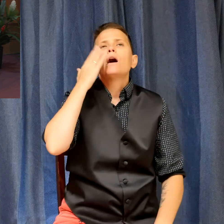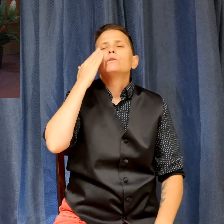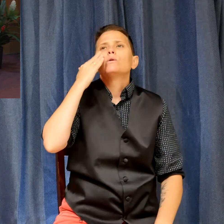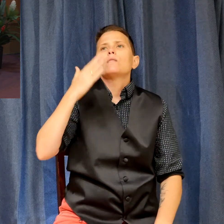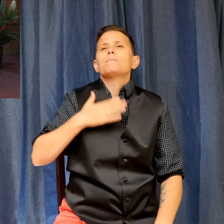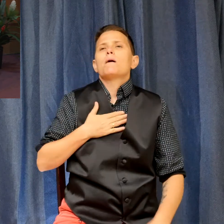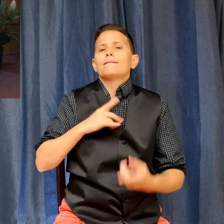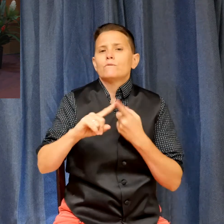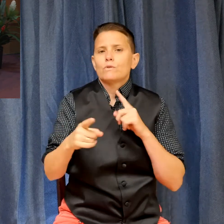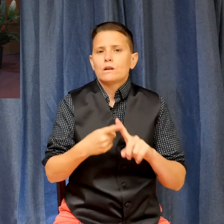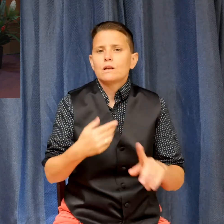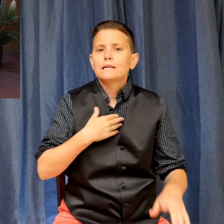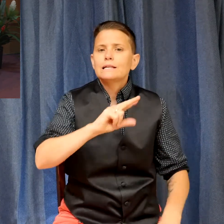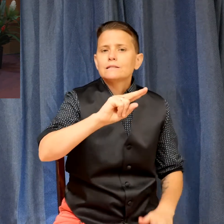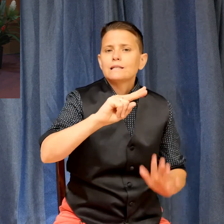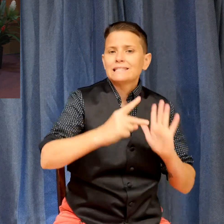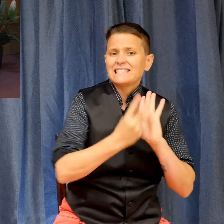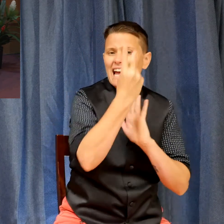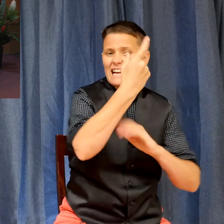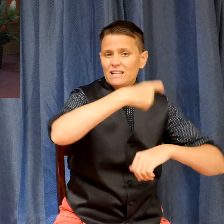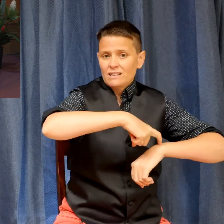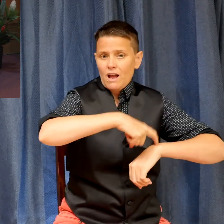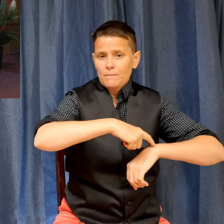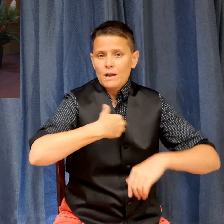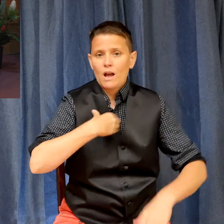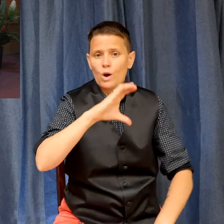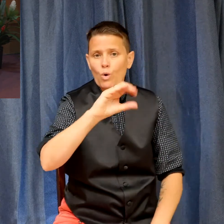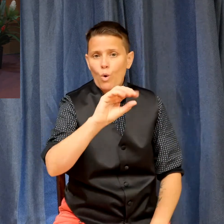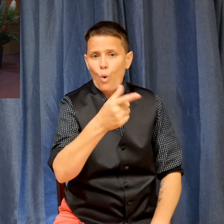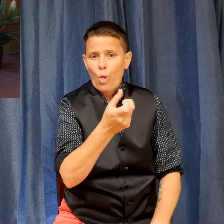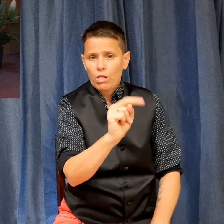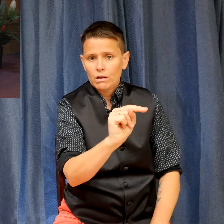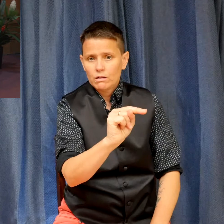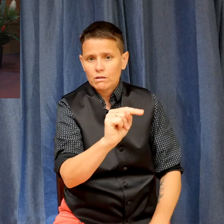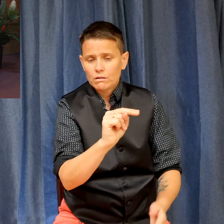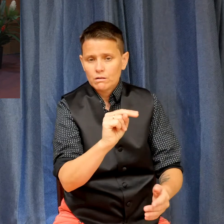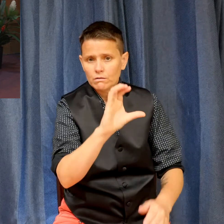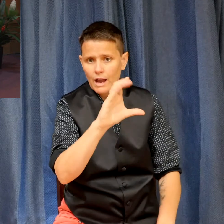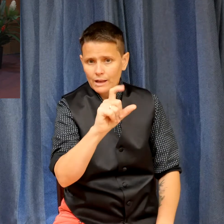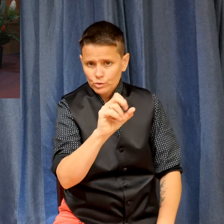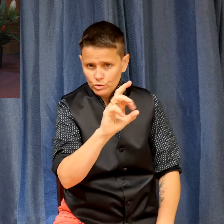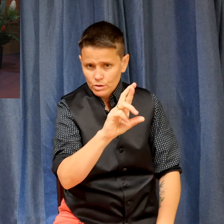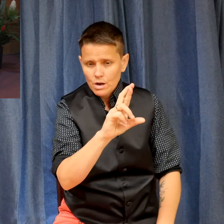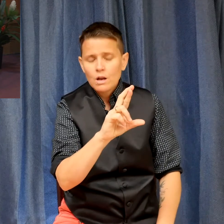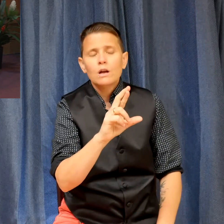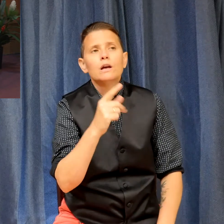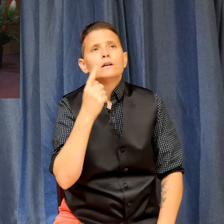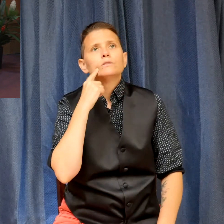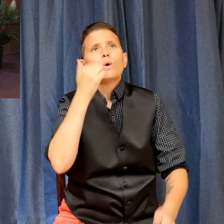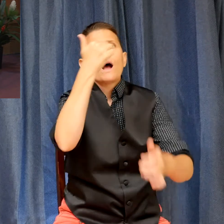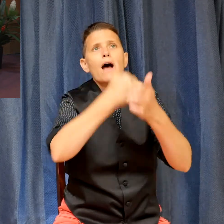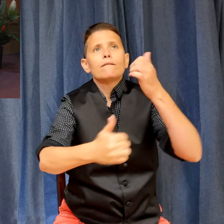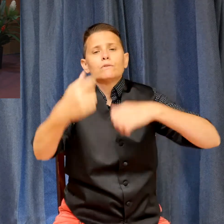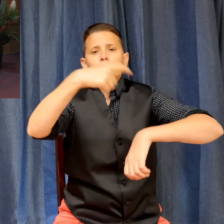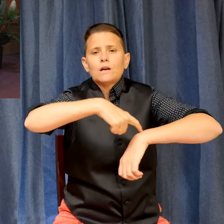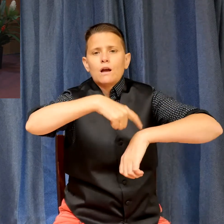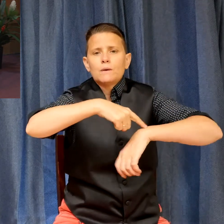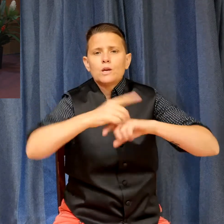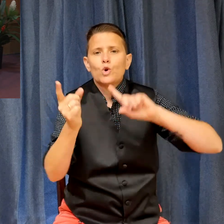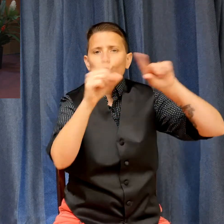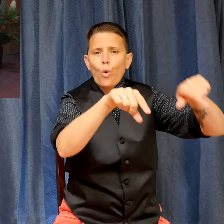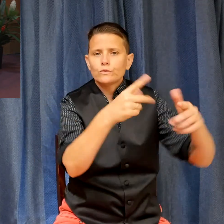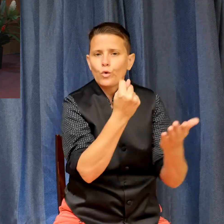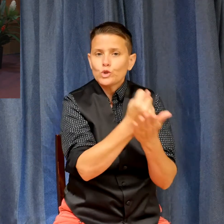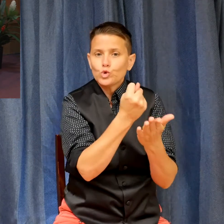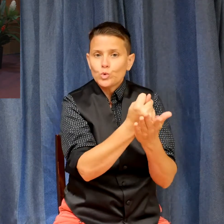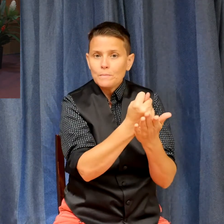he does to see all possibilities is every time he goes in for his treatment, he dresses in costume. Oh my